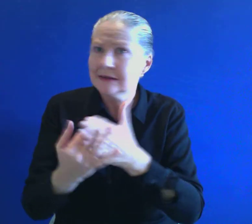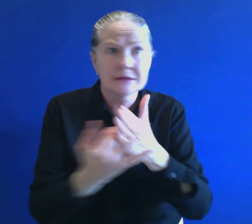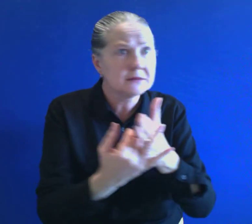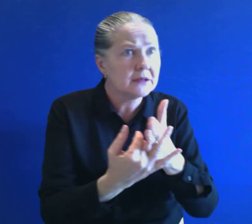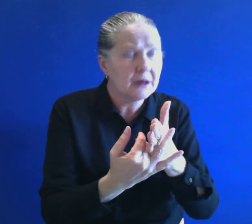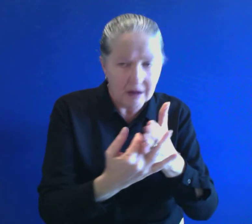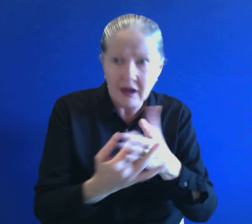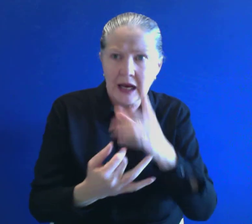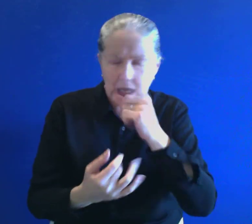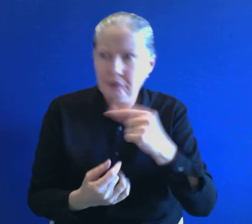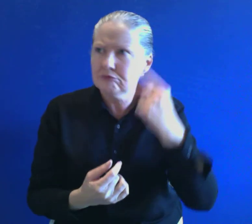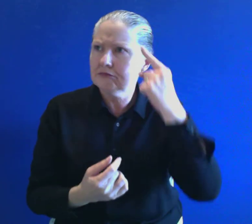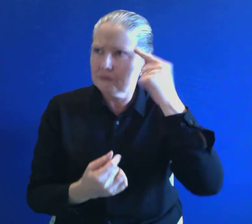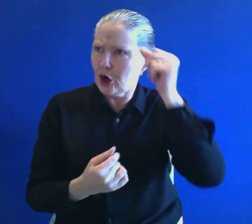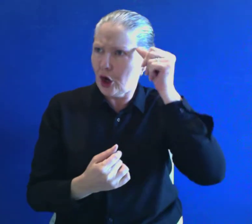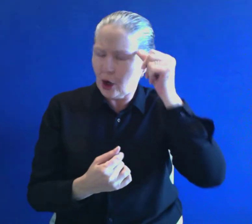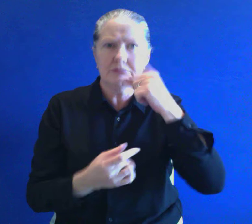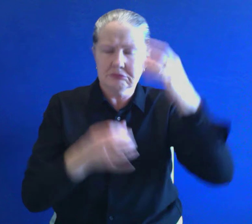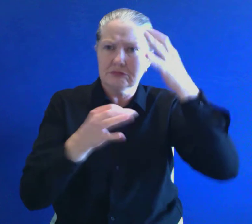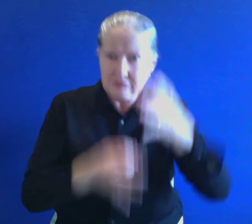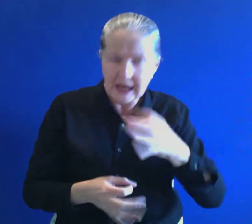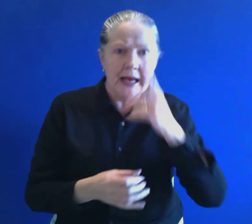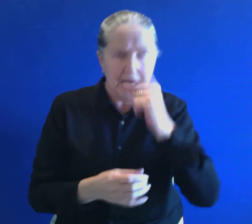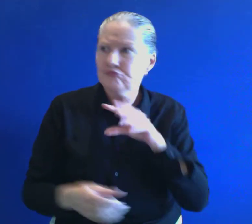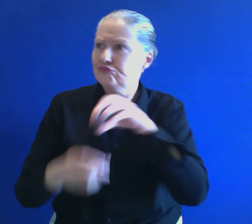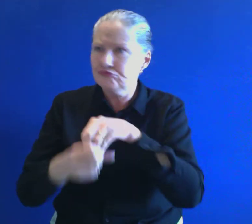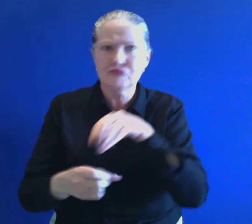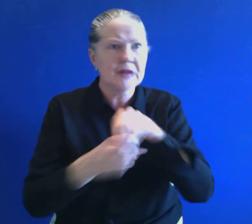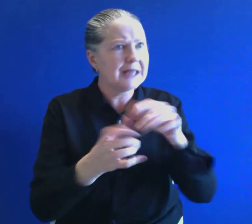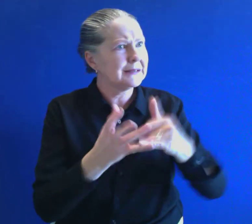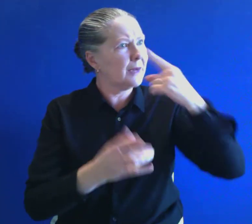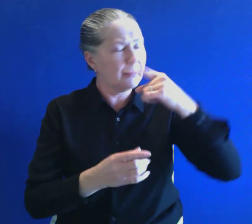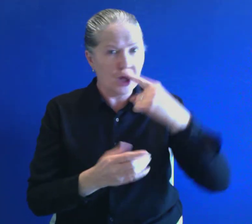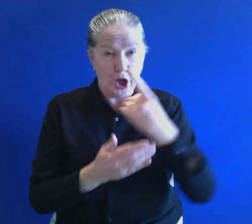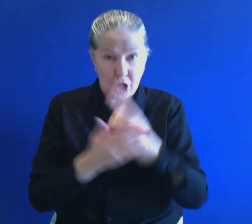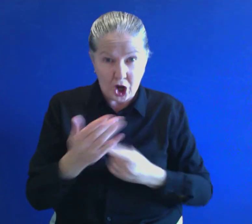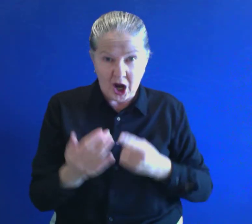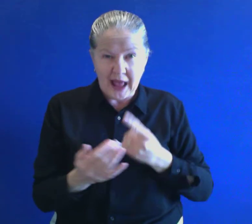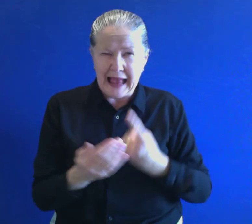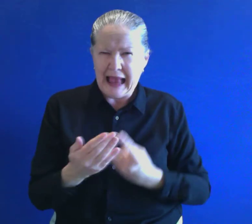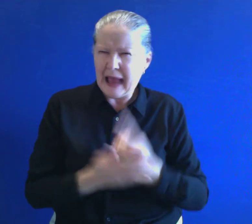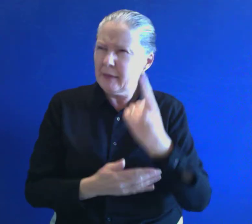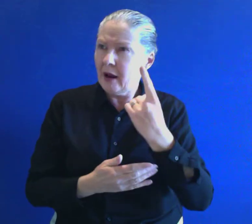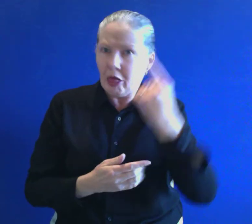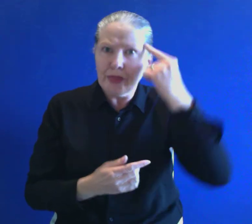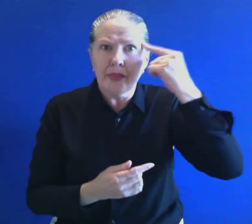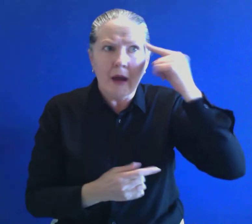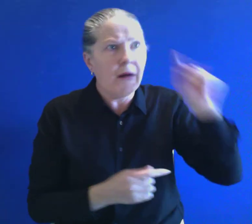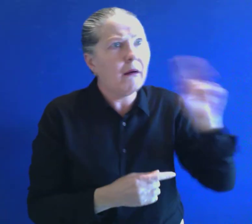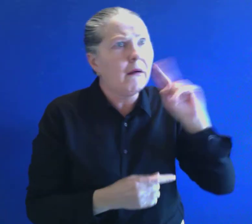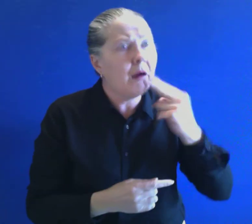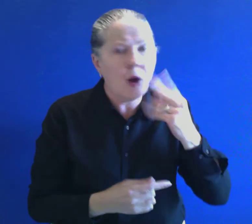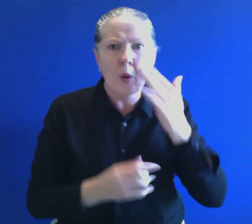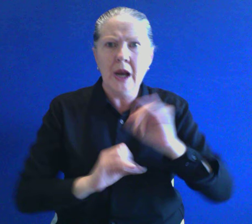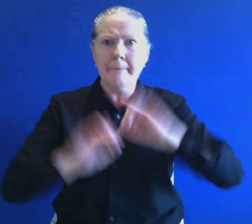and so that they can be active citizens is really only occurring during times of emergencies and that what we would really like to